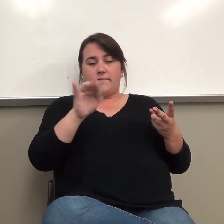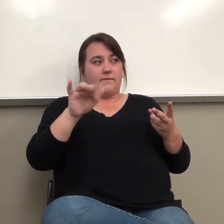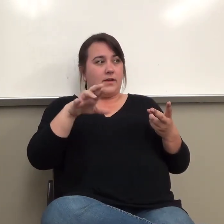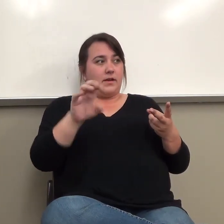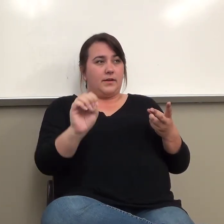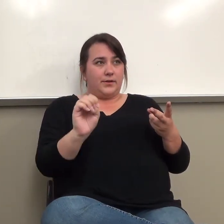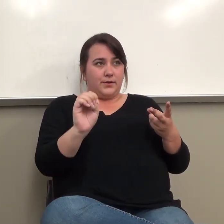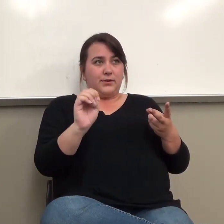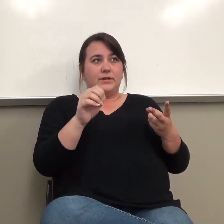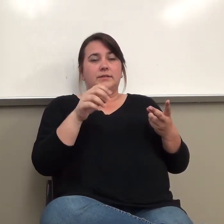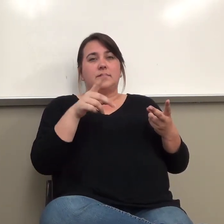pearl lightning.